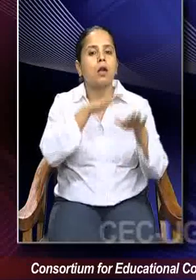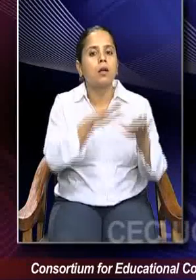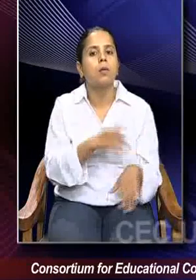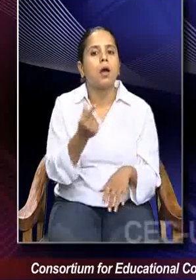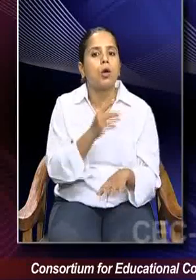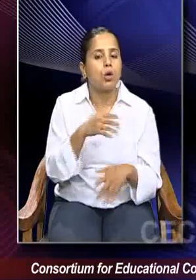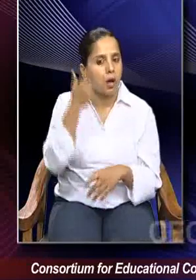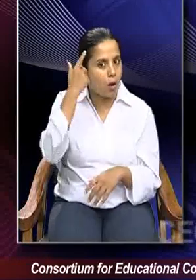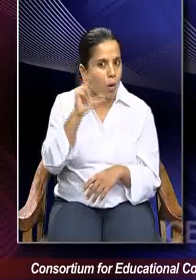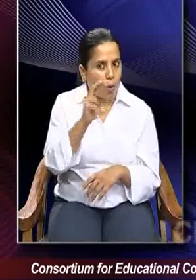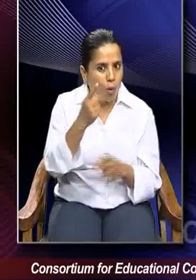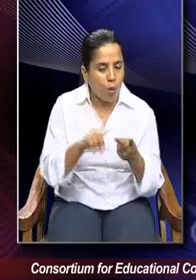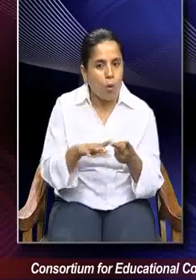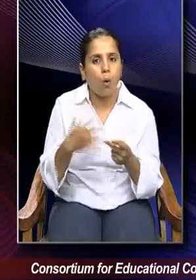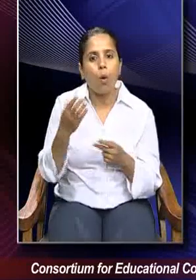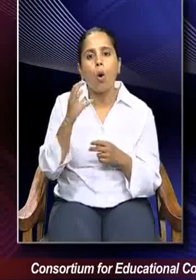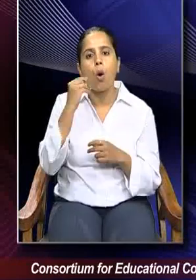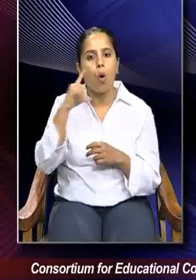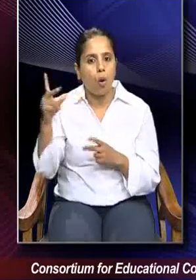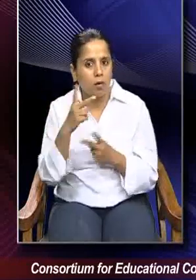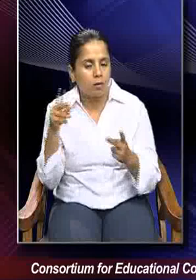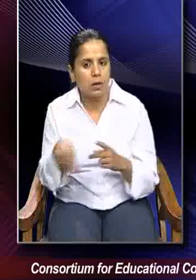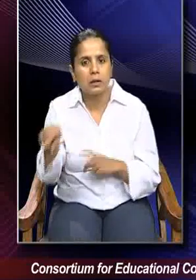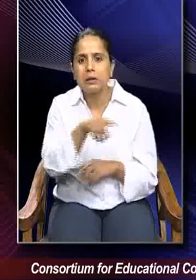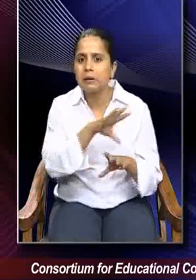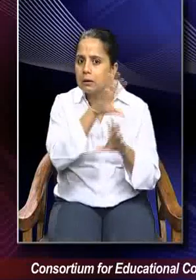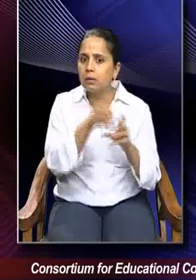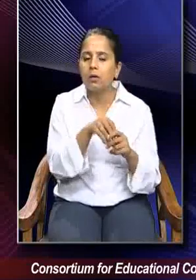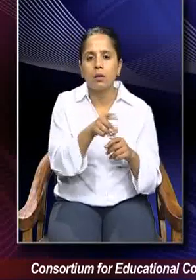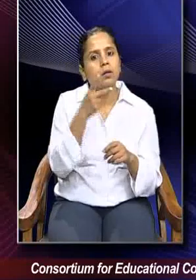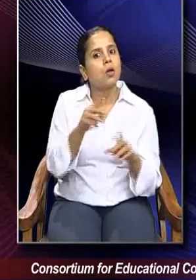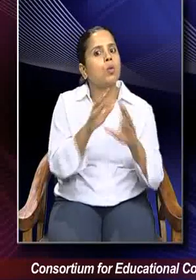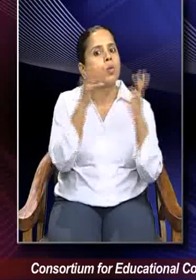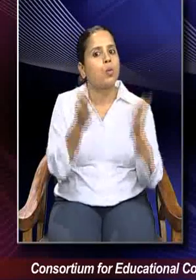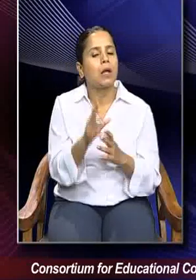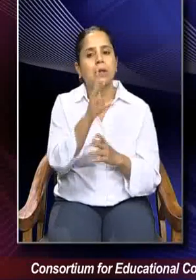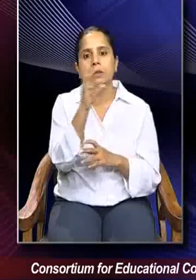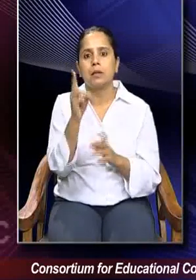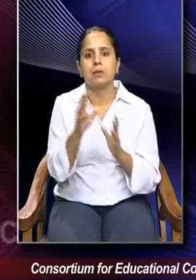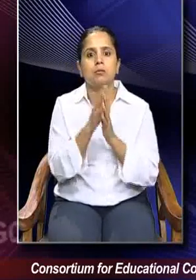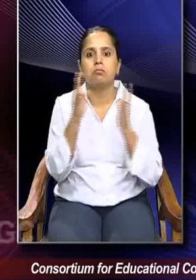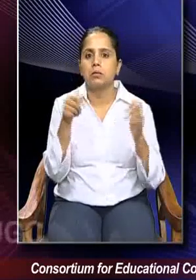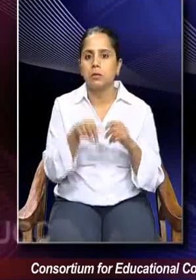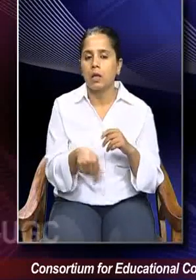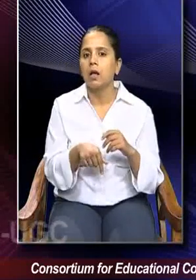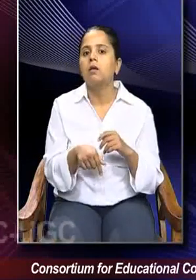and the gas due to the rampant electrification makes it the world's the third largest